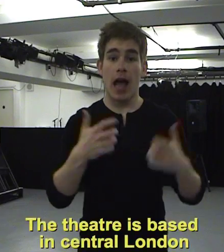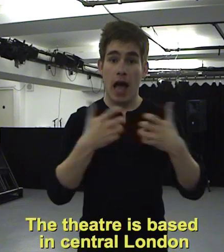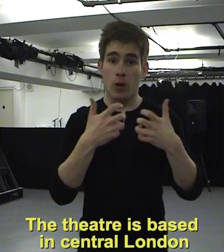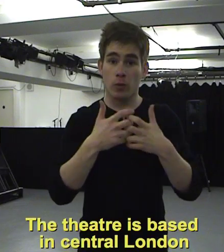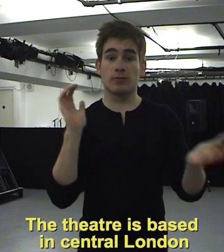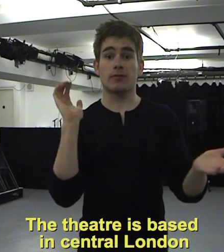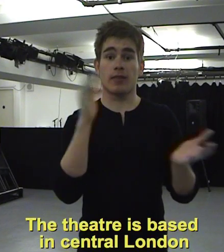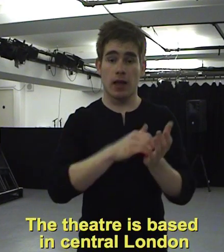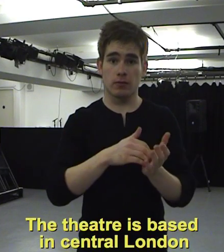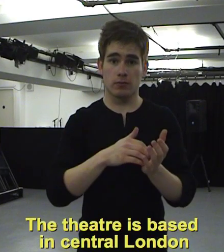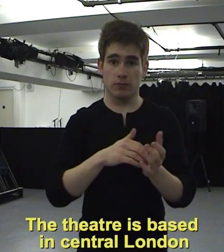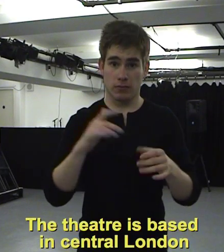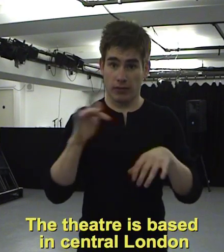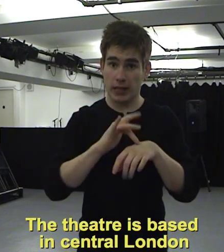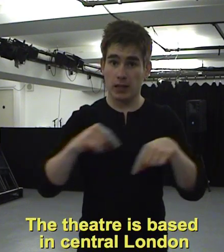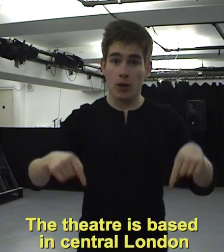The theatre is based in central London